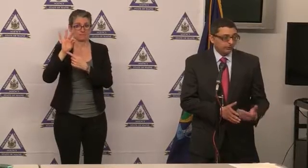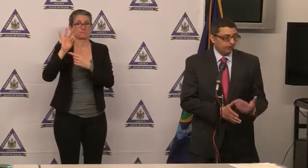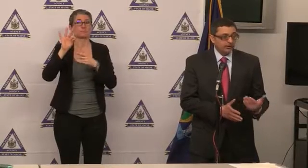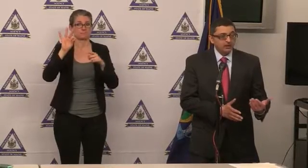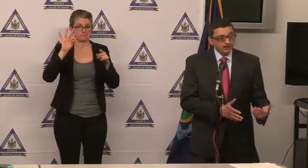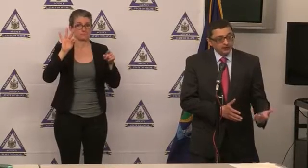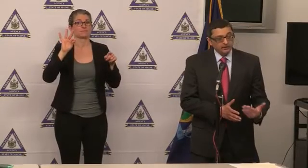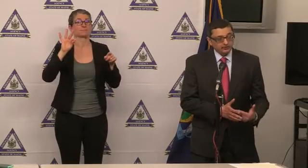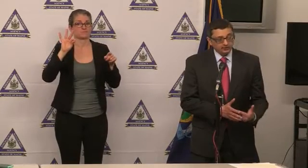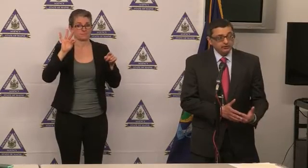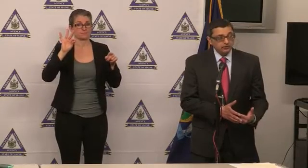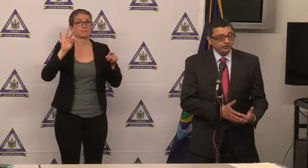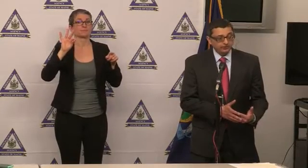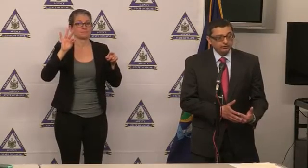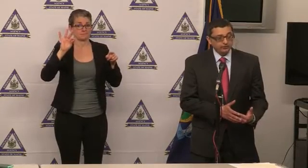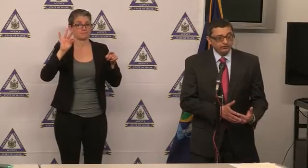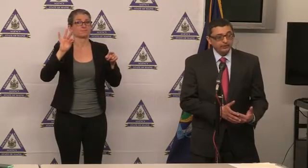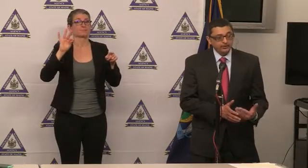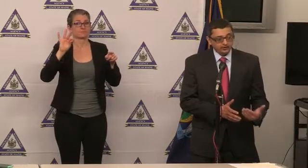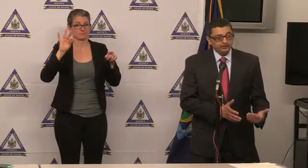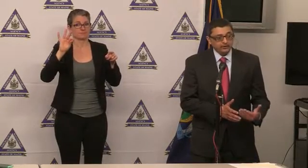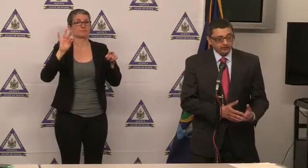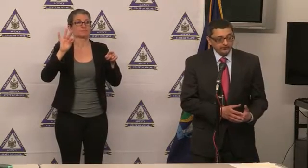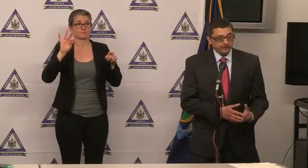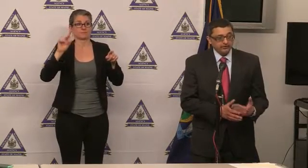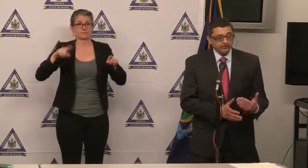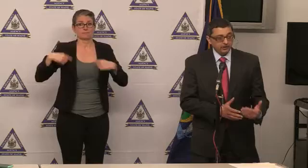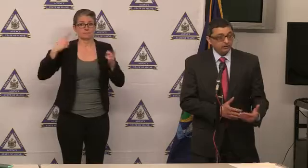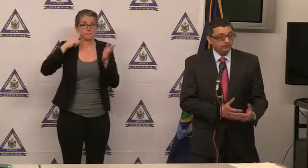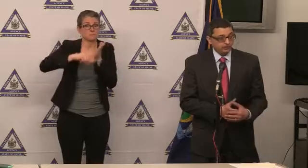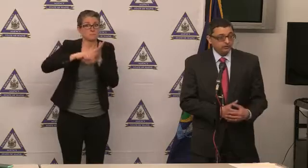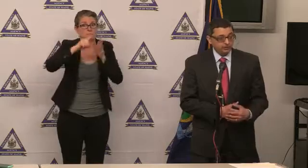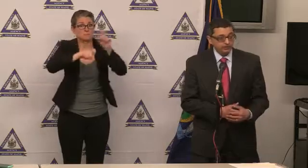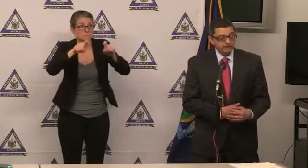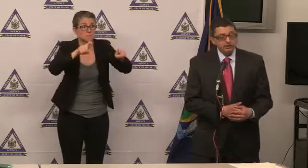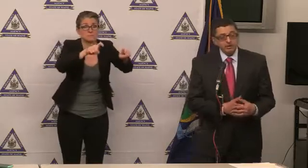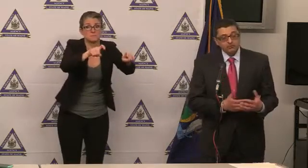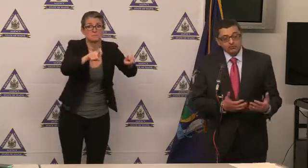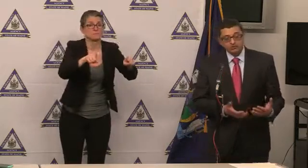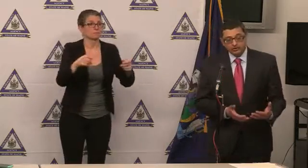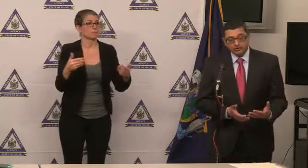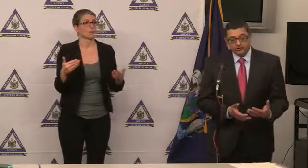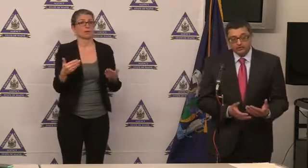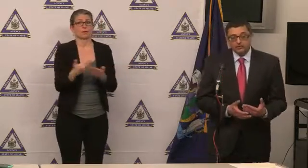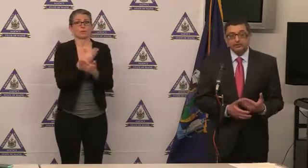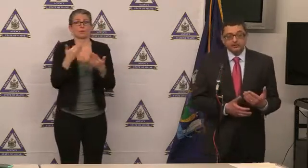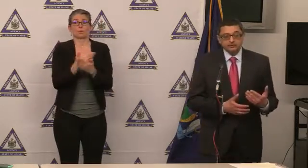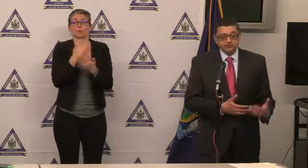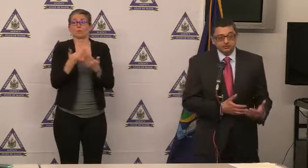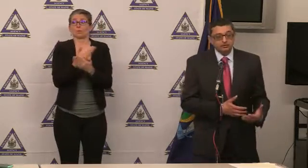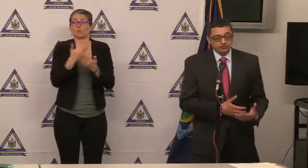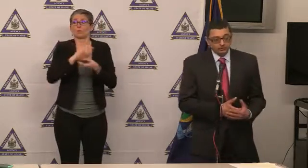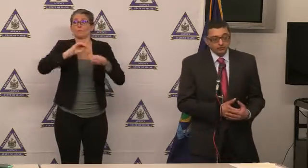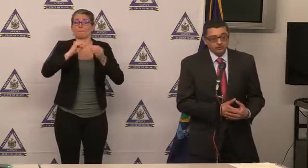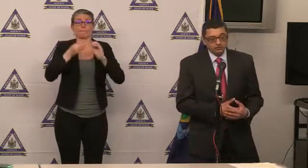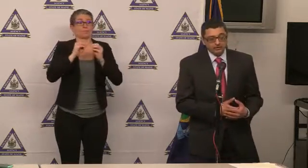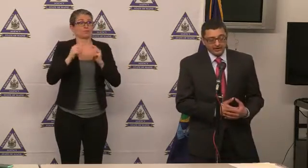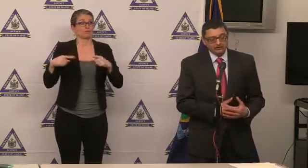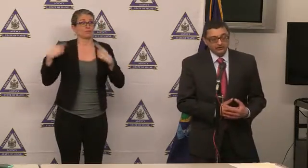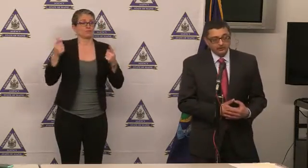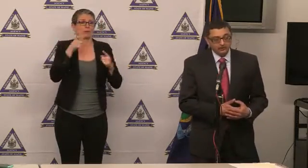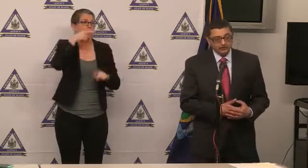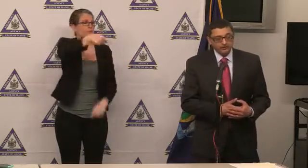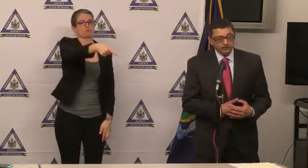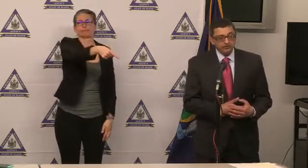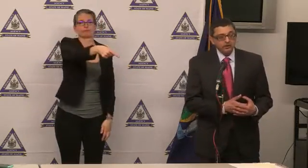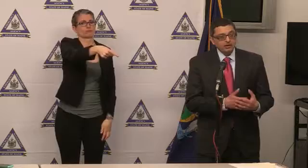this morning, none of these new individuals is a resident of the Ocean View community. More generally, we continue to work with our